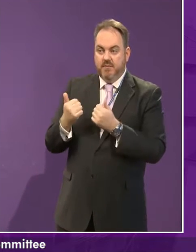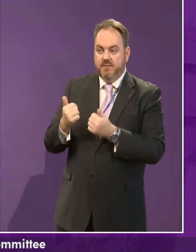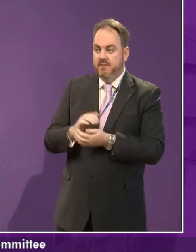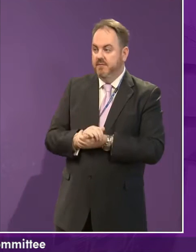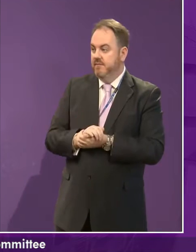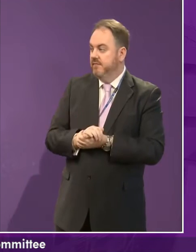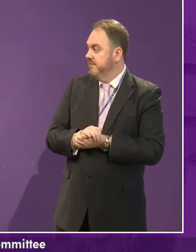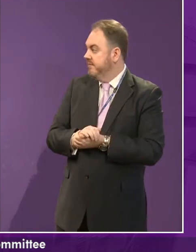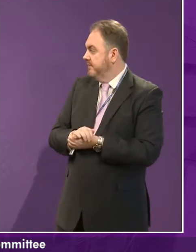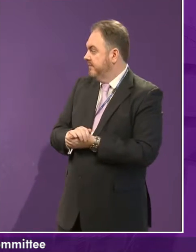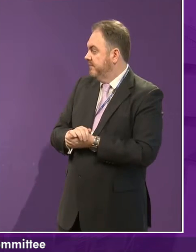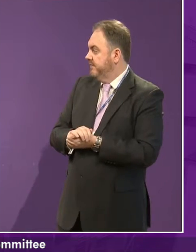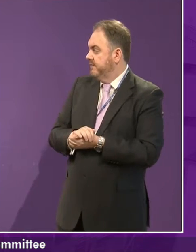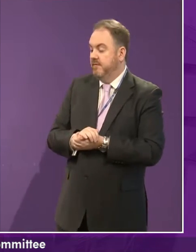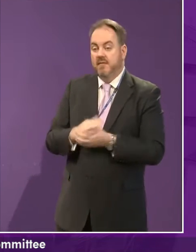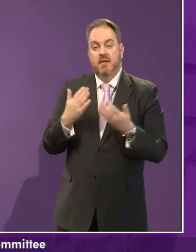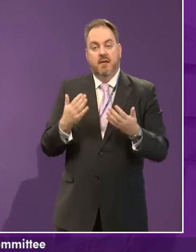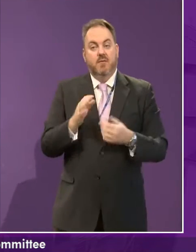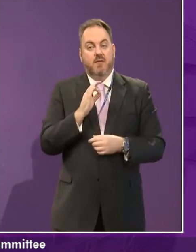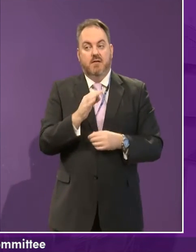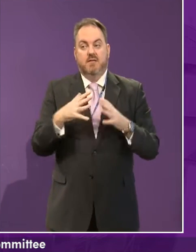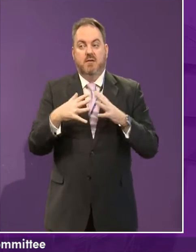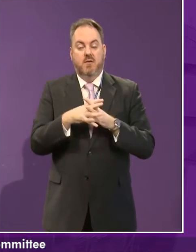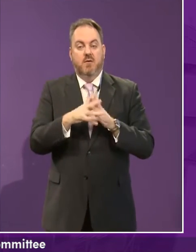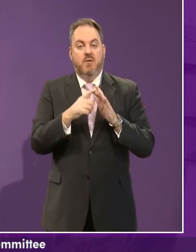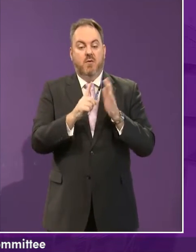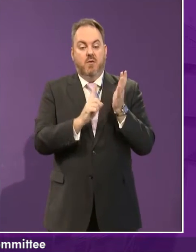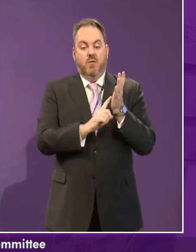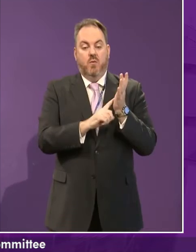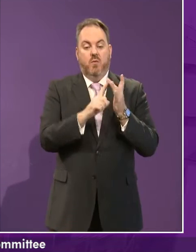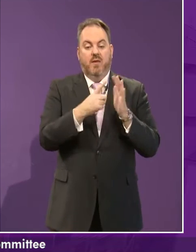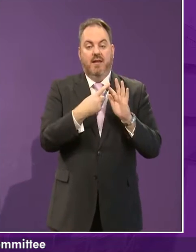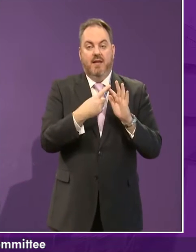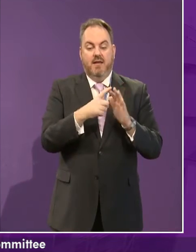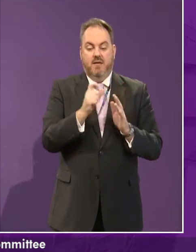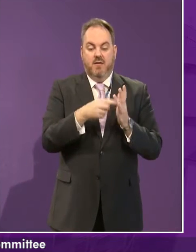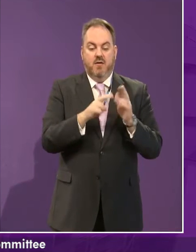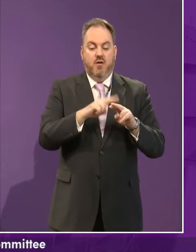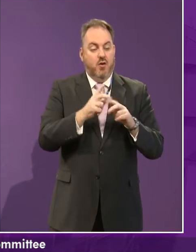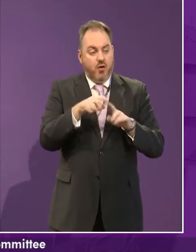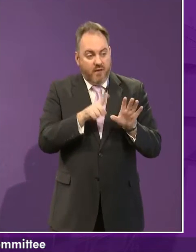Coffee. Thanks very much, convener, and hello everybody. Could I go back to this point about